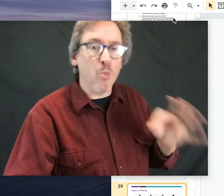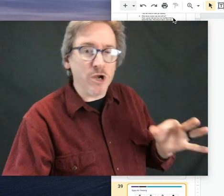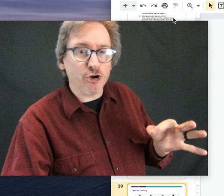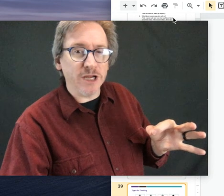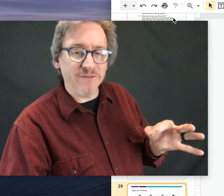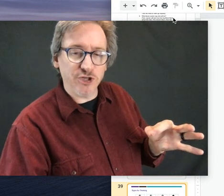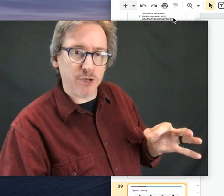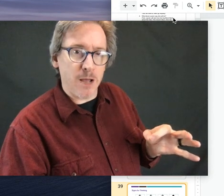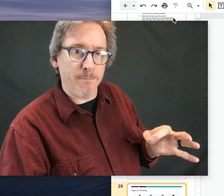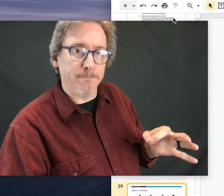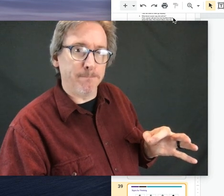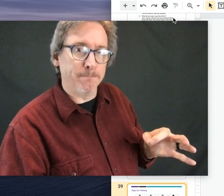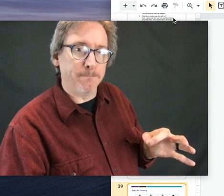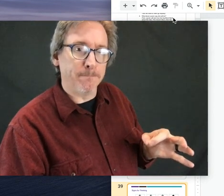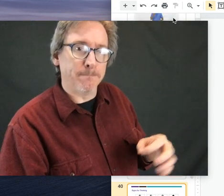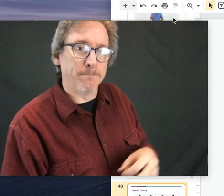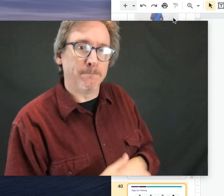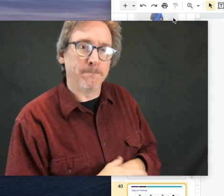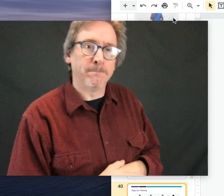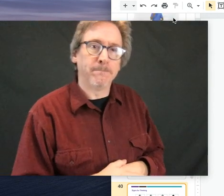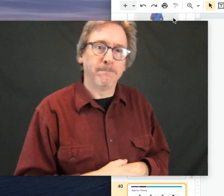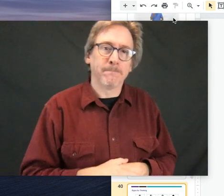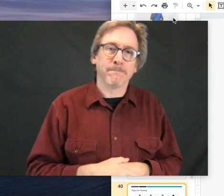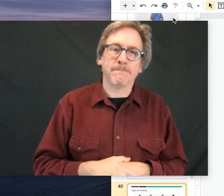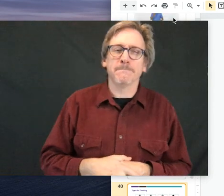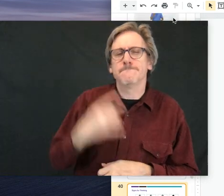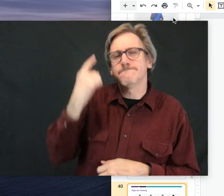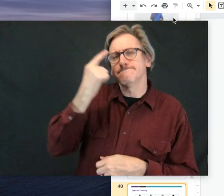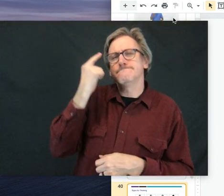I wonder if she'll come."